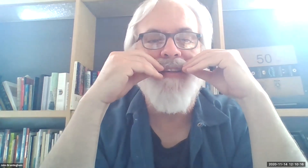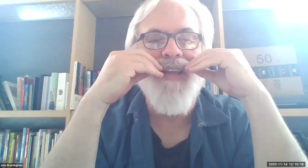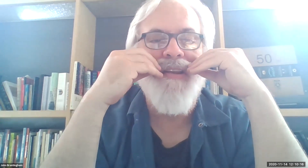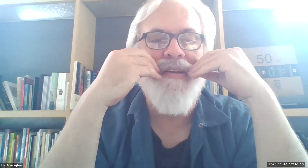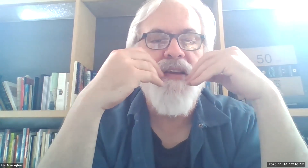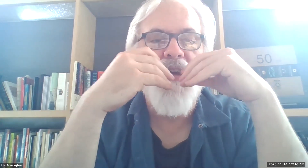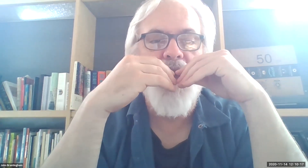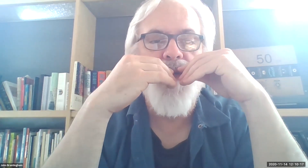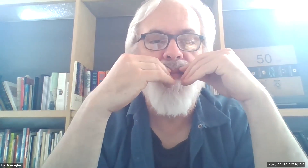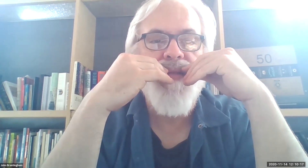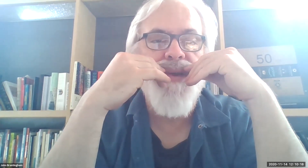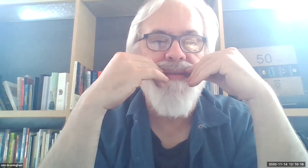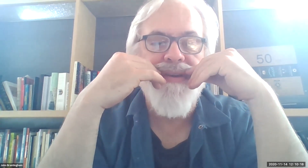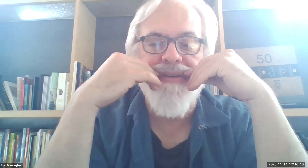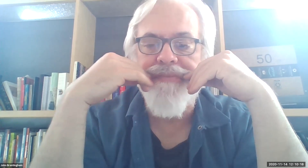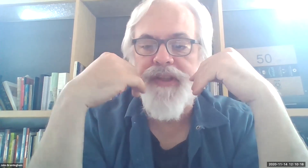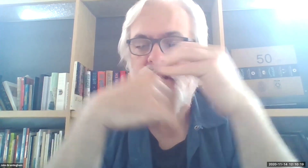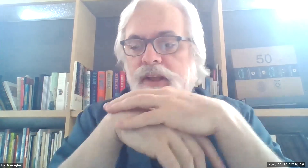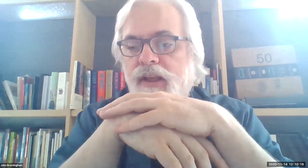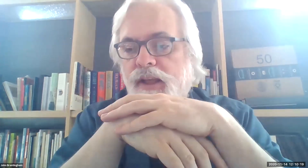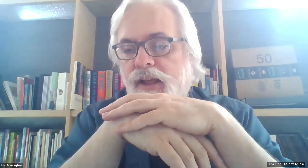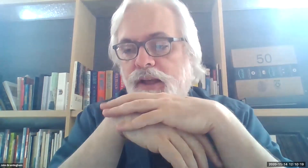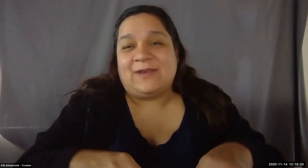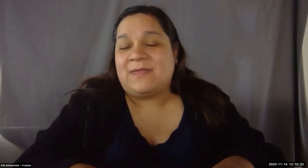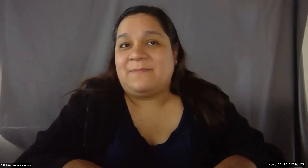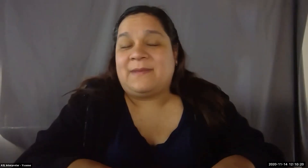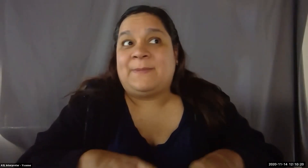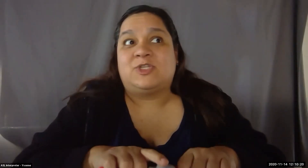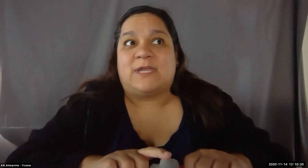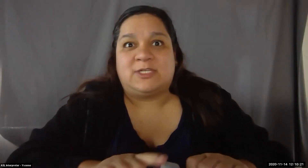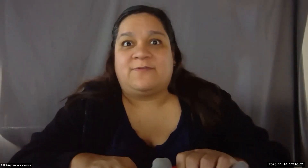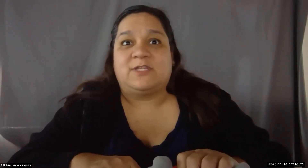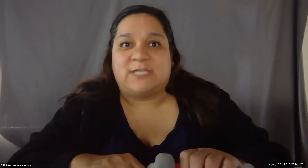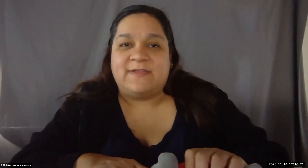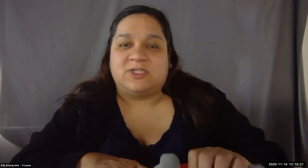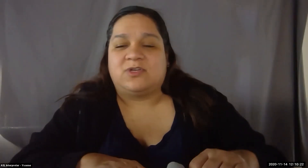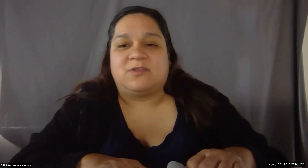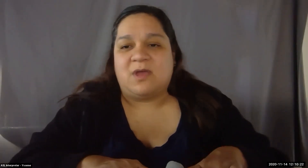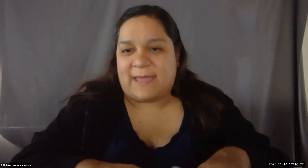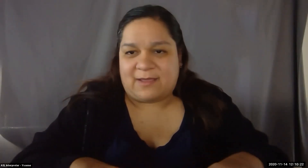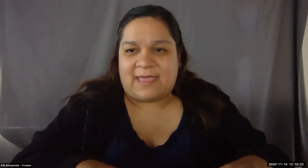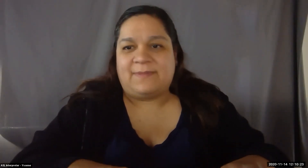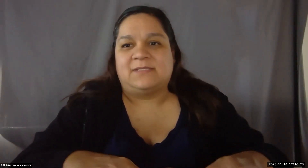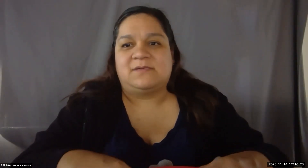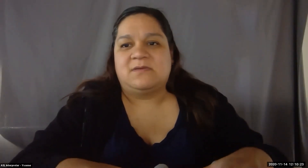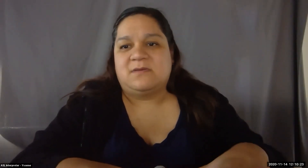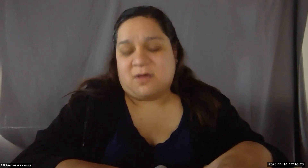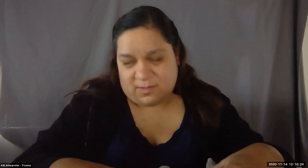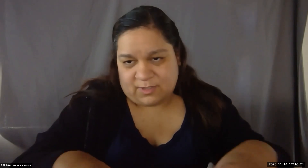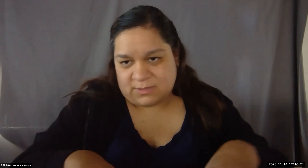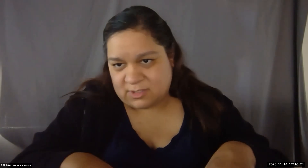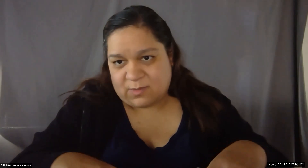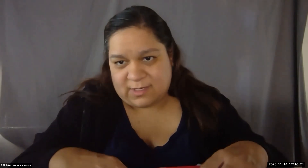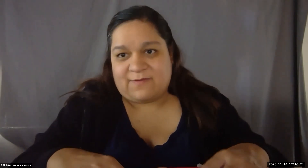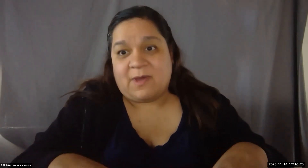but I'm not going to say it. About the way they function. Yeah. Well, I know the administration for the Chaffee district, they're all back on campus. All